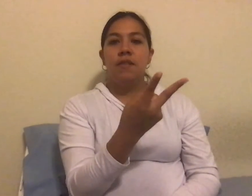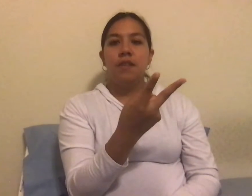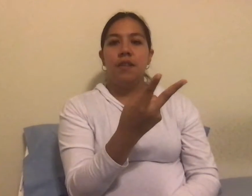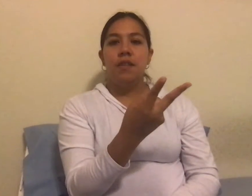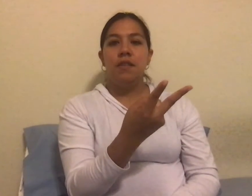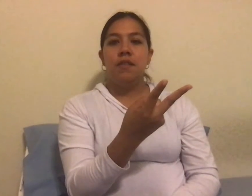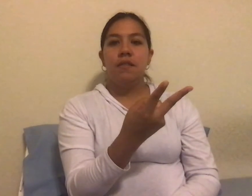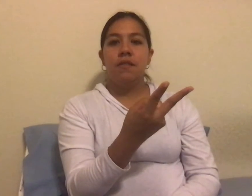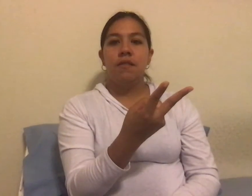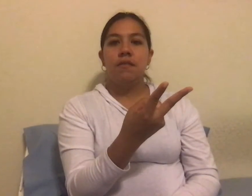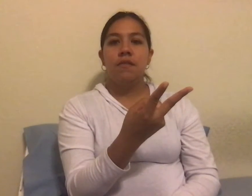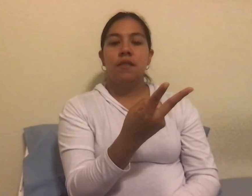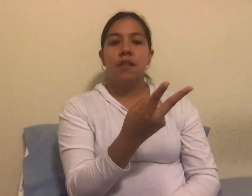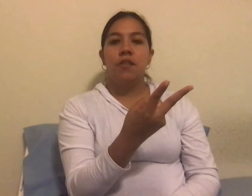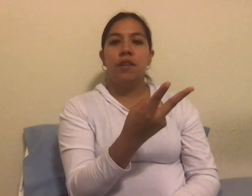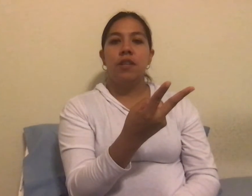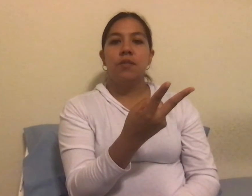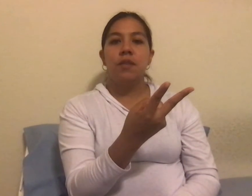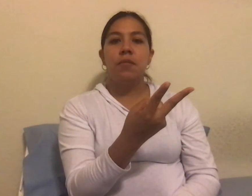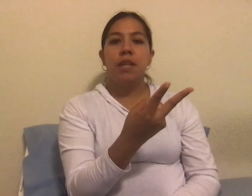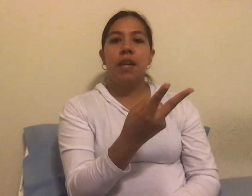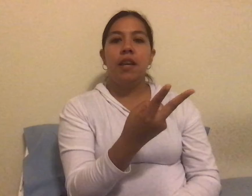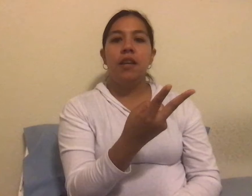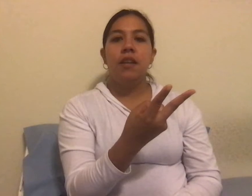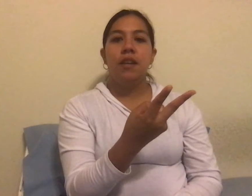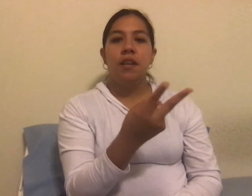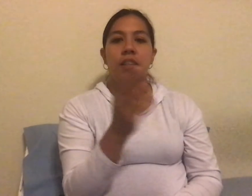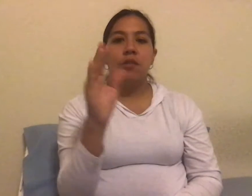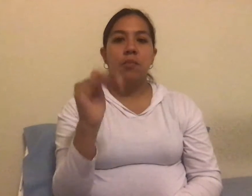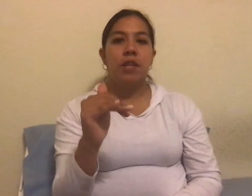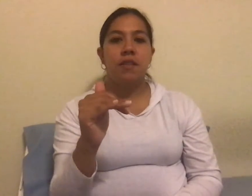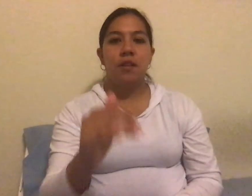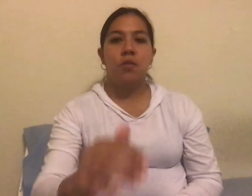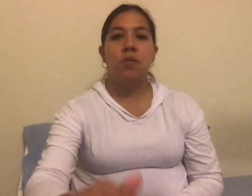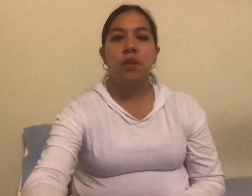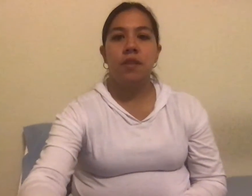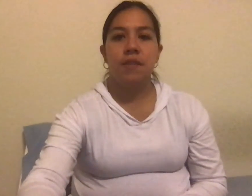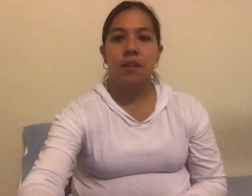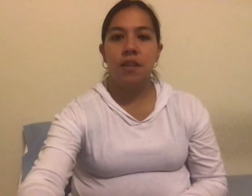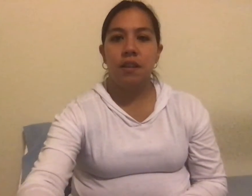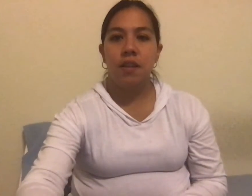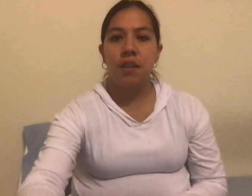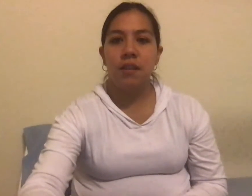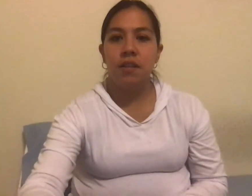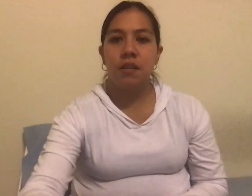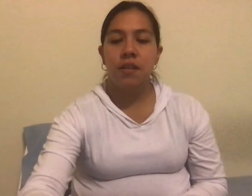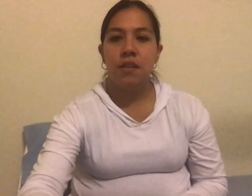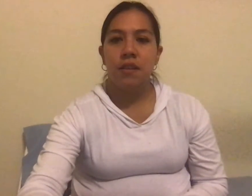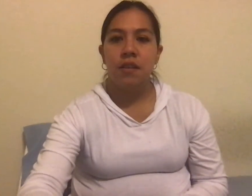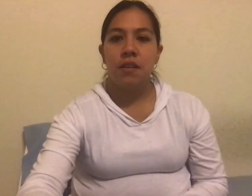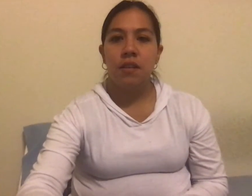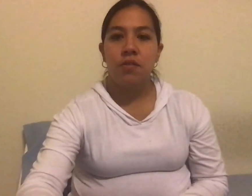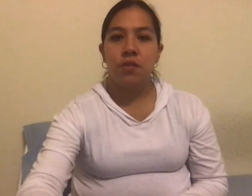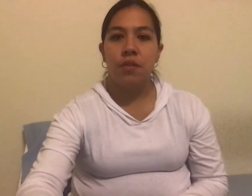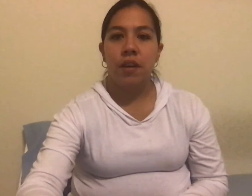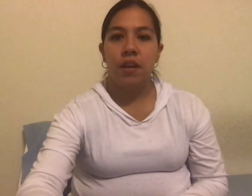see it. And you already know someday. Repeats the chorus again. You do